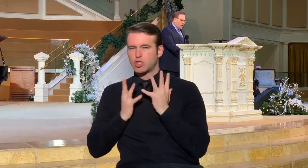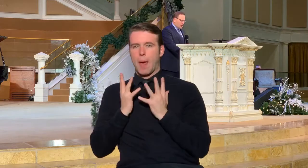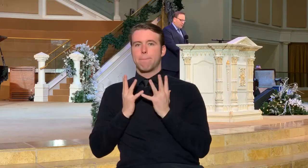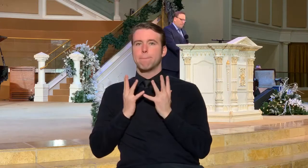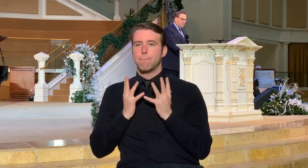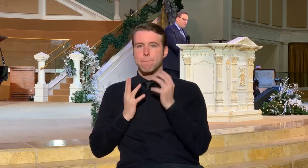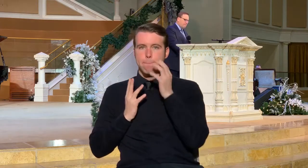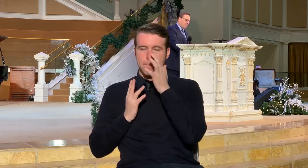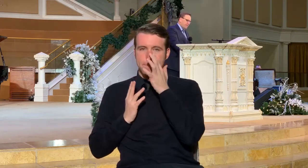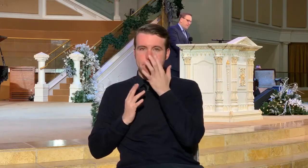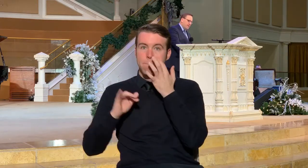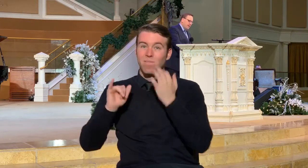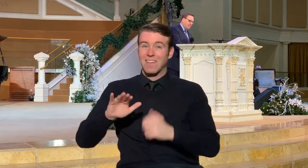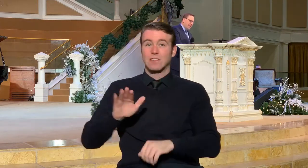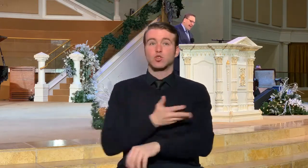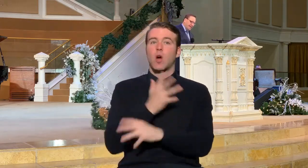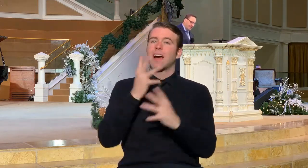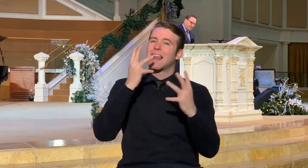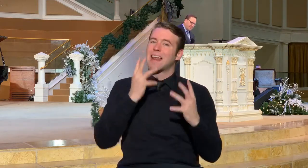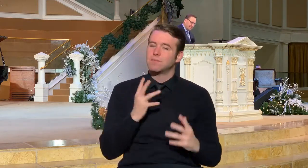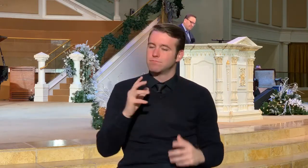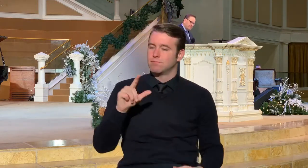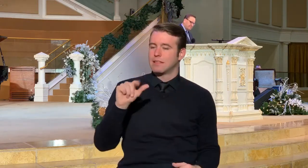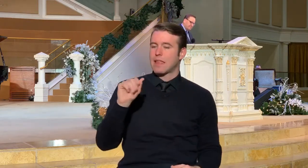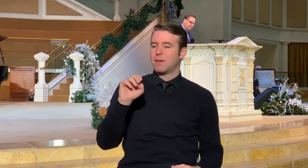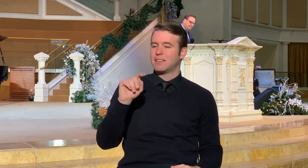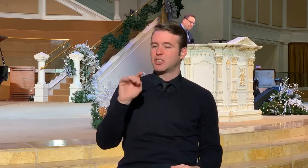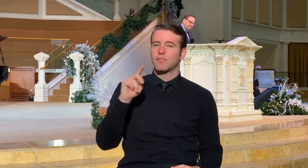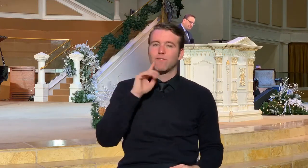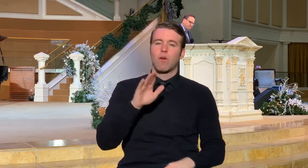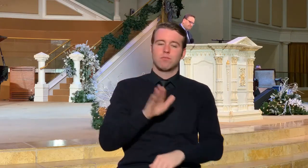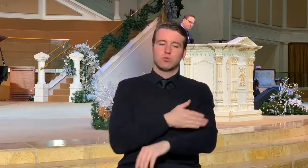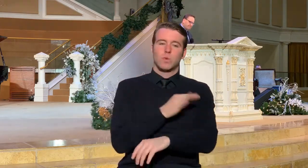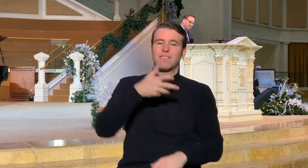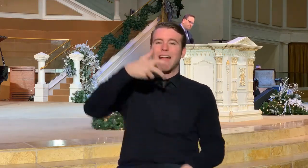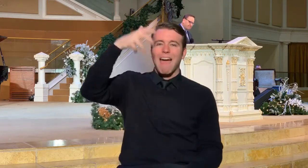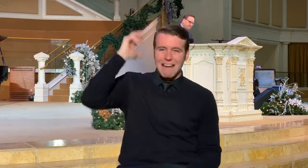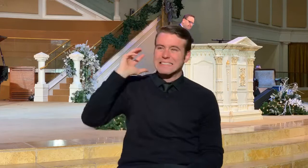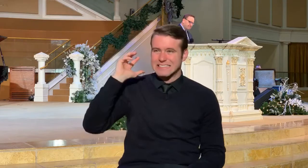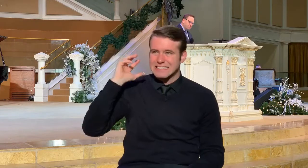The song of the lions.